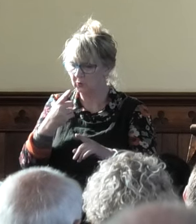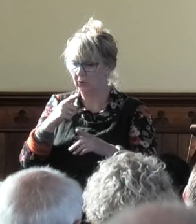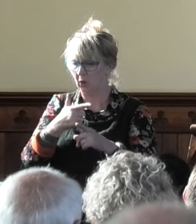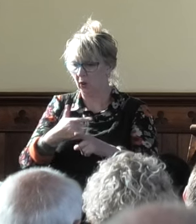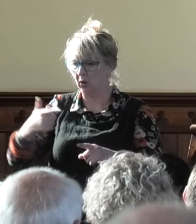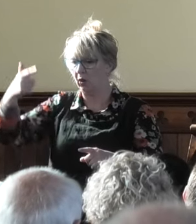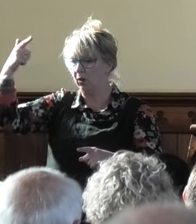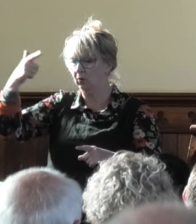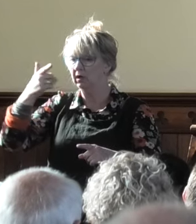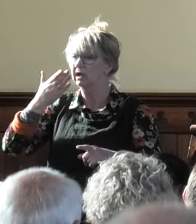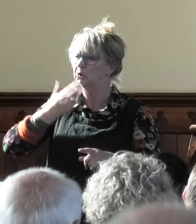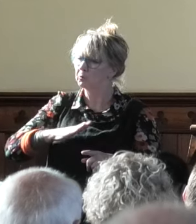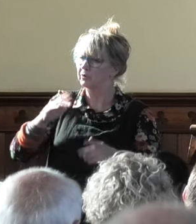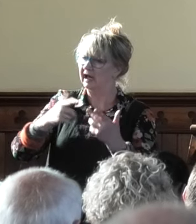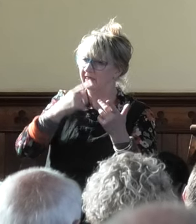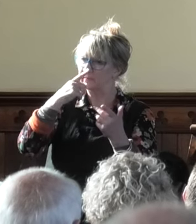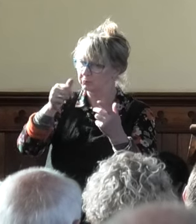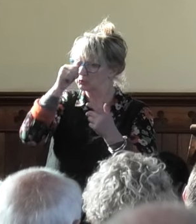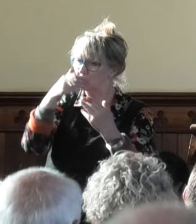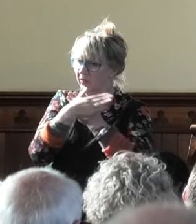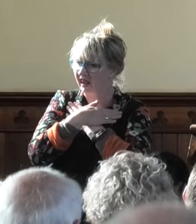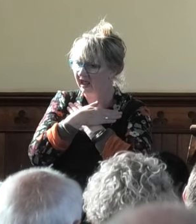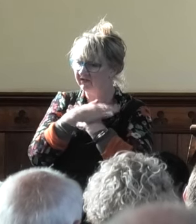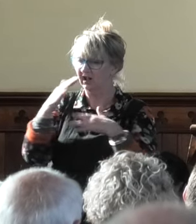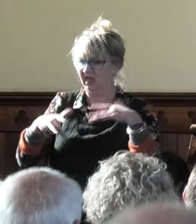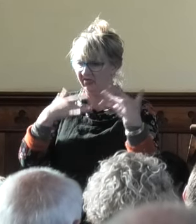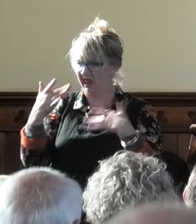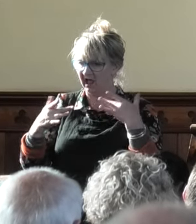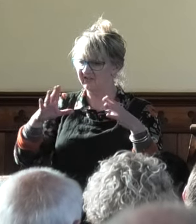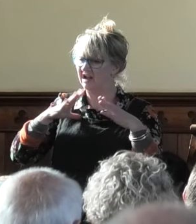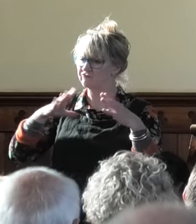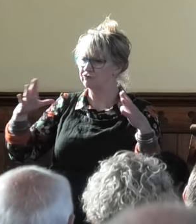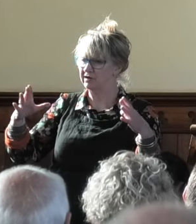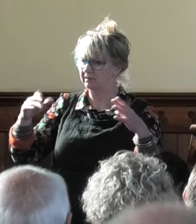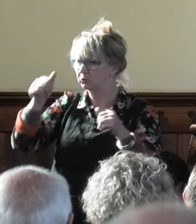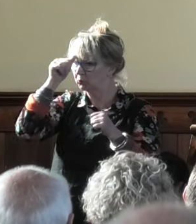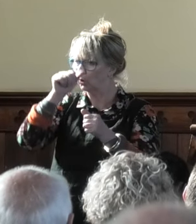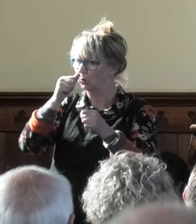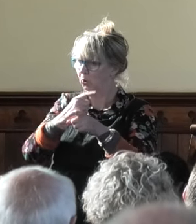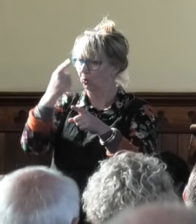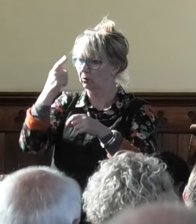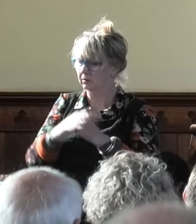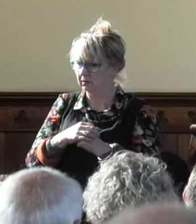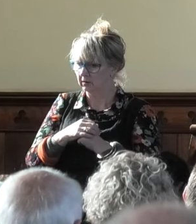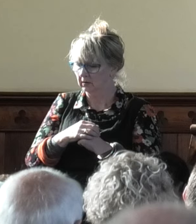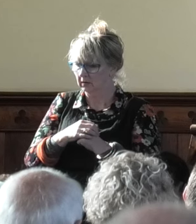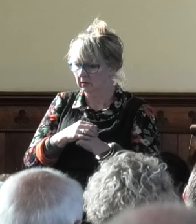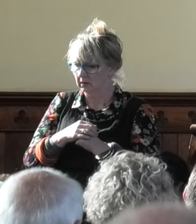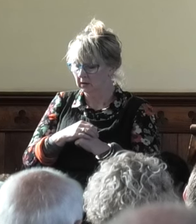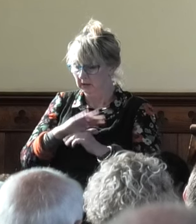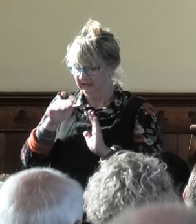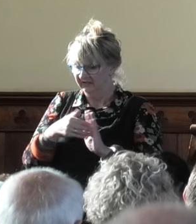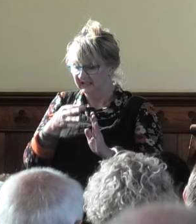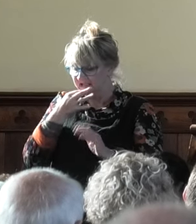wanted others to know the love and life and freedom that there is in relationship with God. And in these last days,